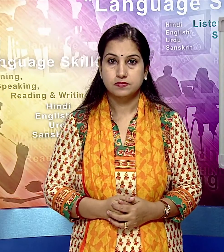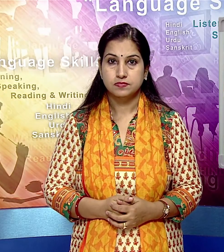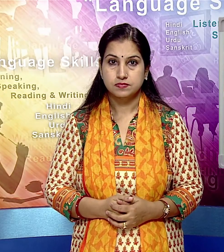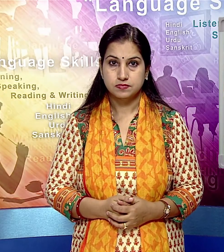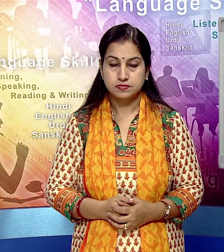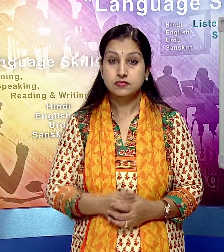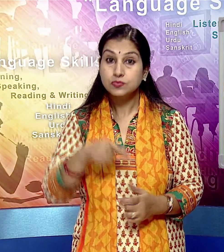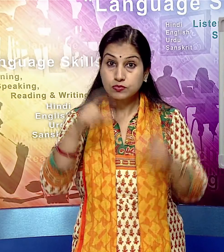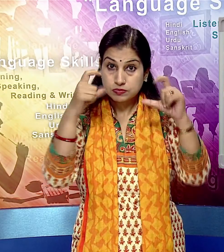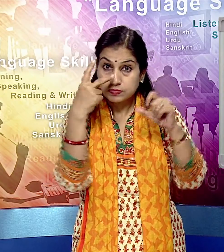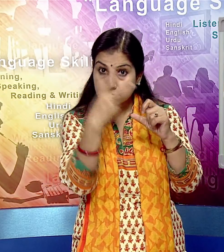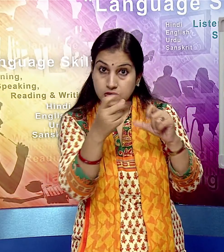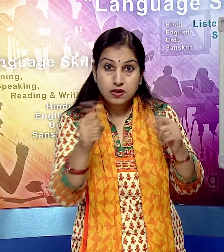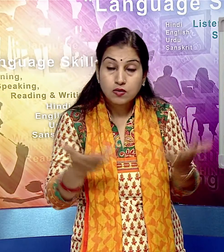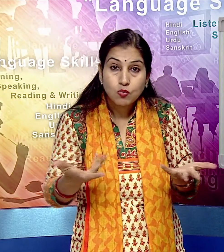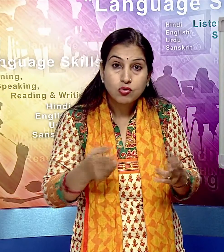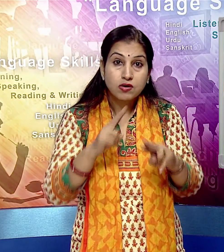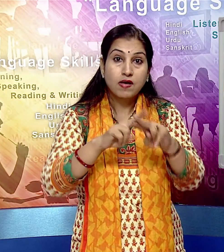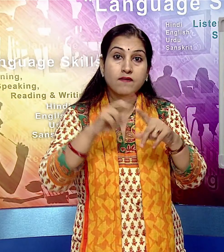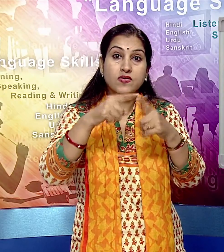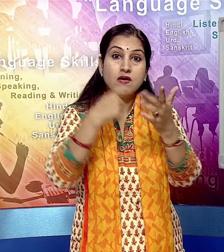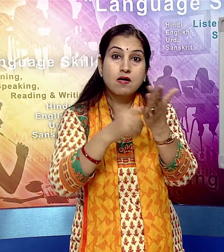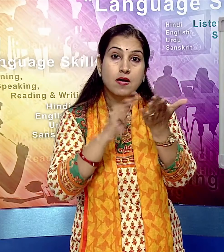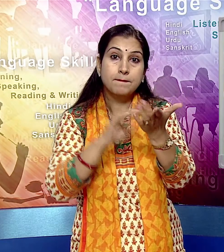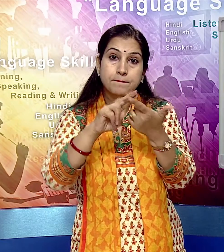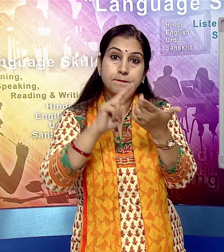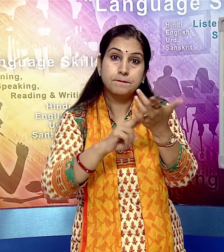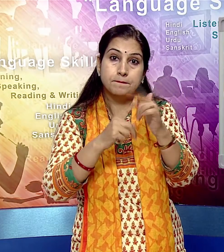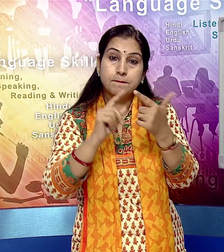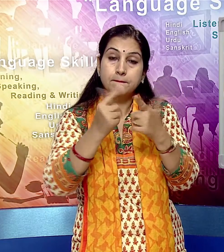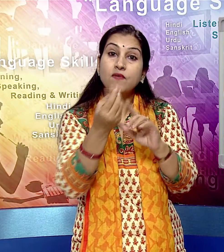You can see the picture of fermented food.